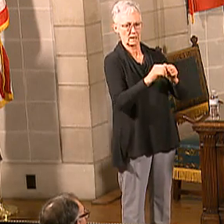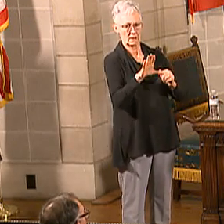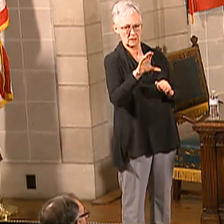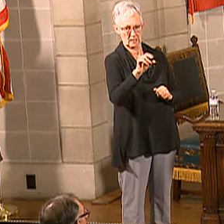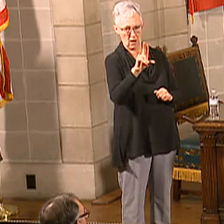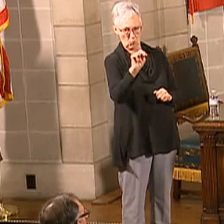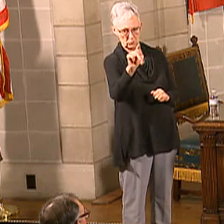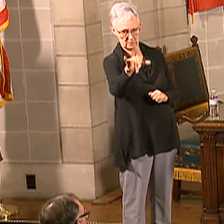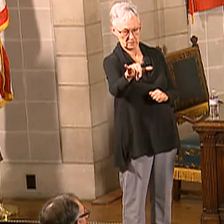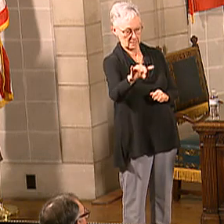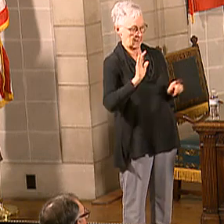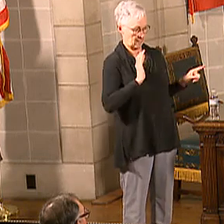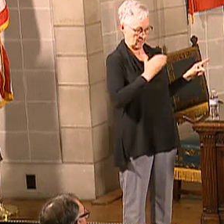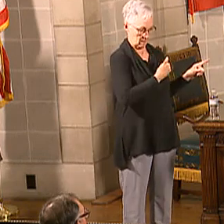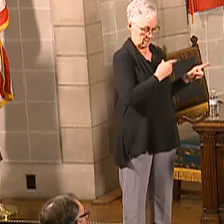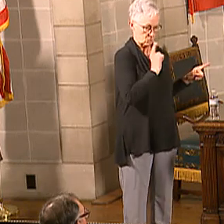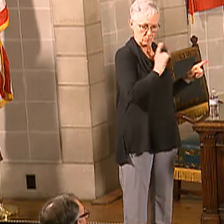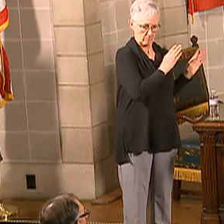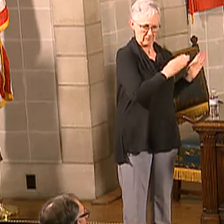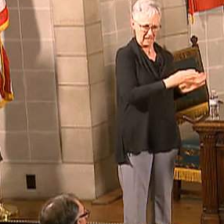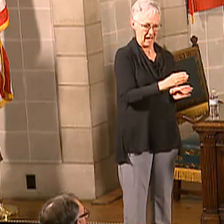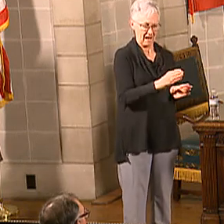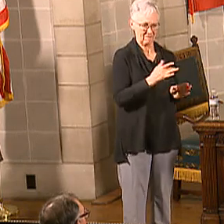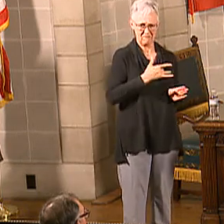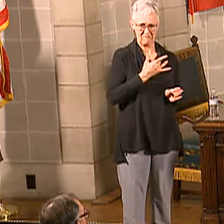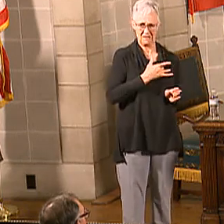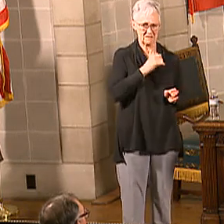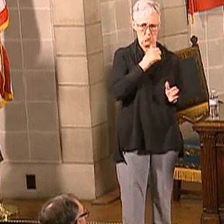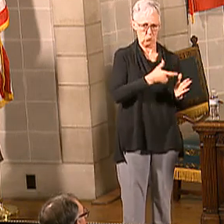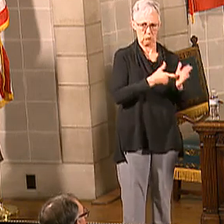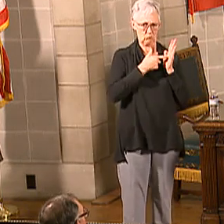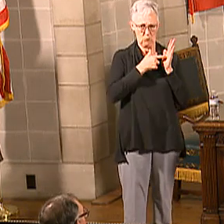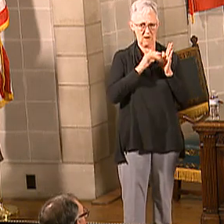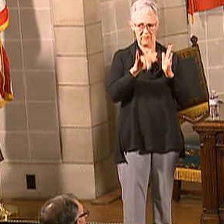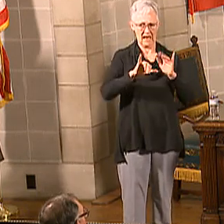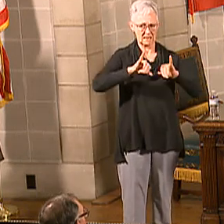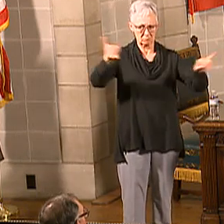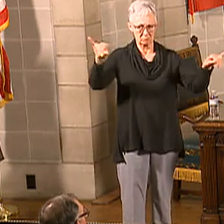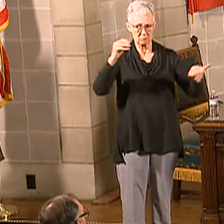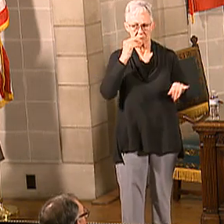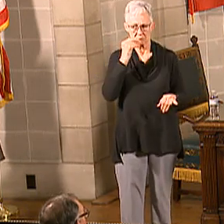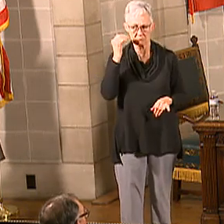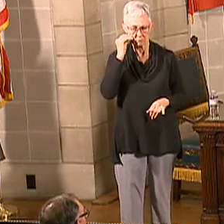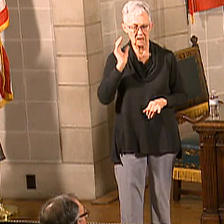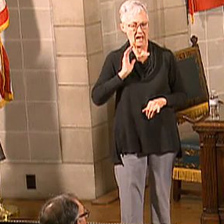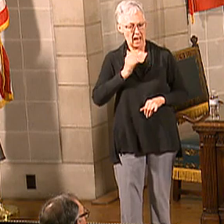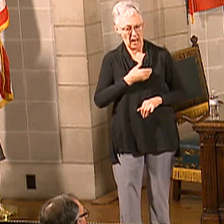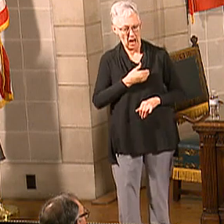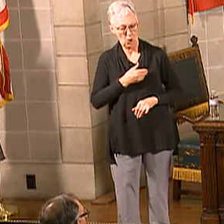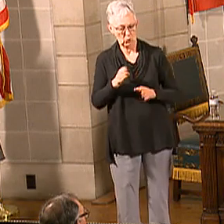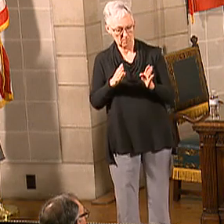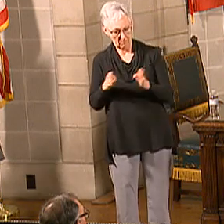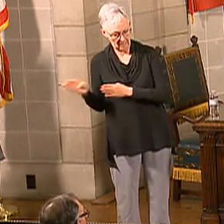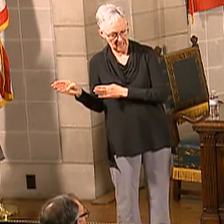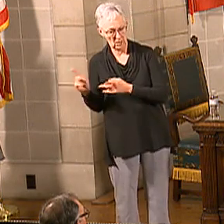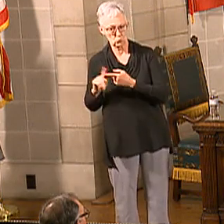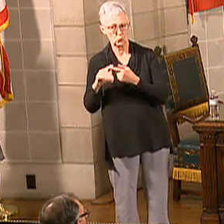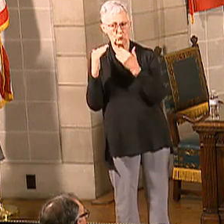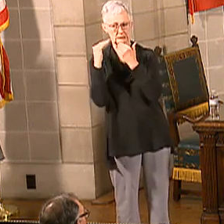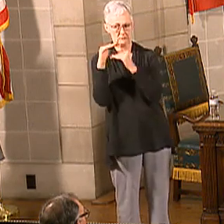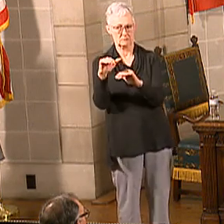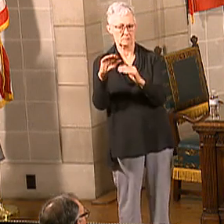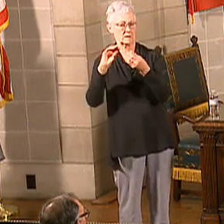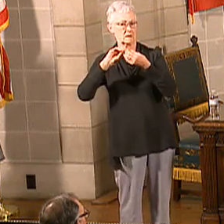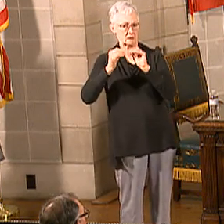it. It's for Nebraska, this is the right plan. And it's about limiting the size of those large public gatherings. That's what we're